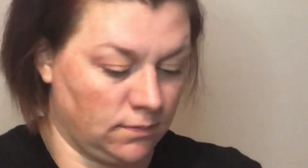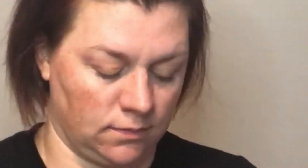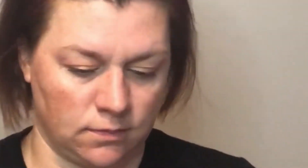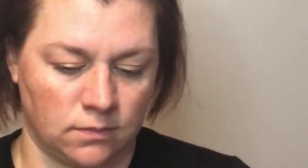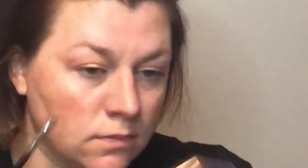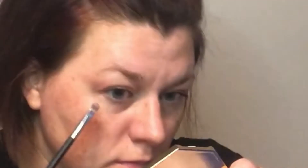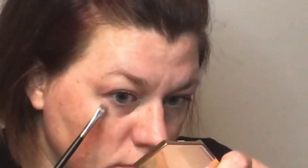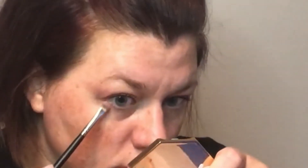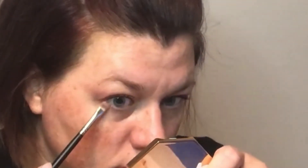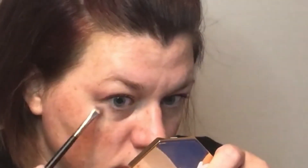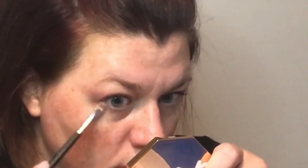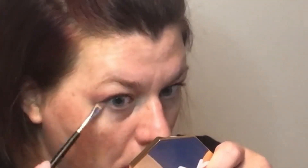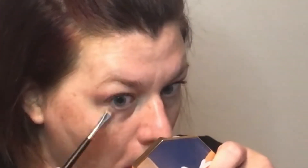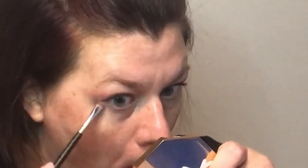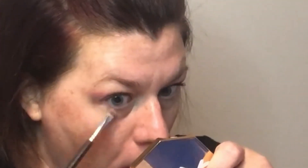inside.